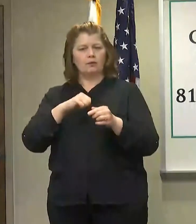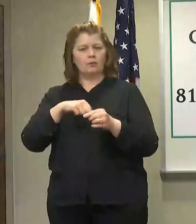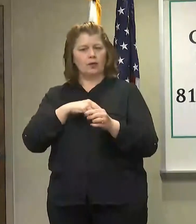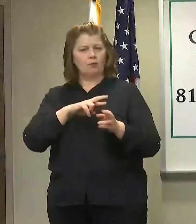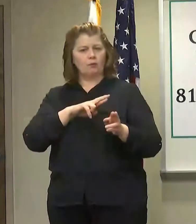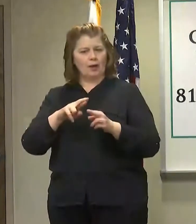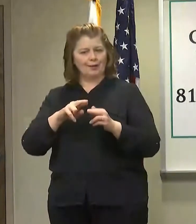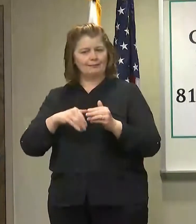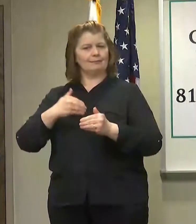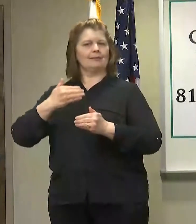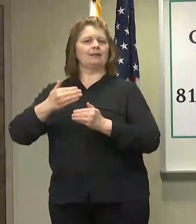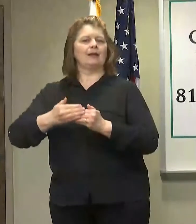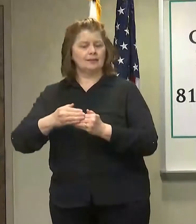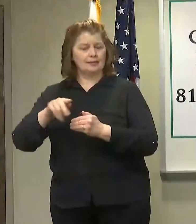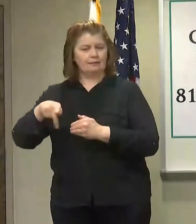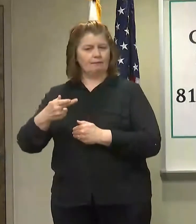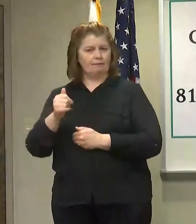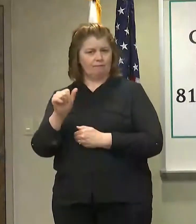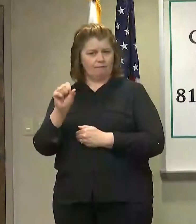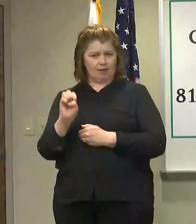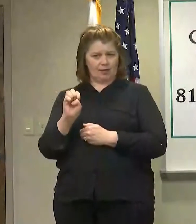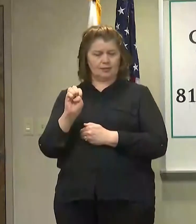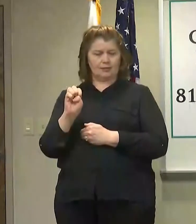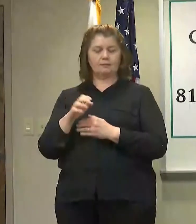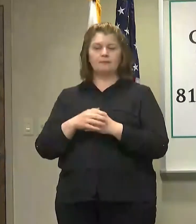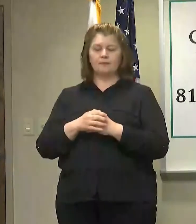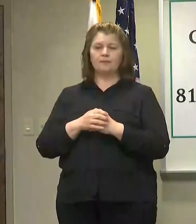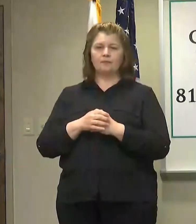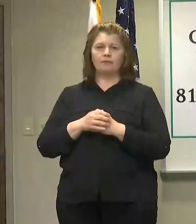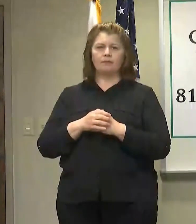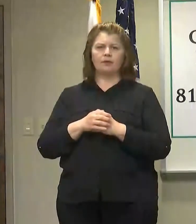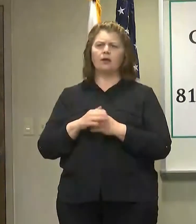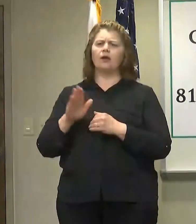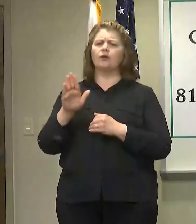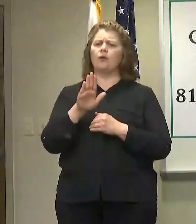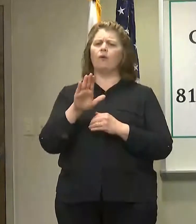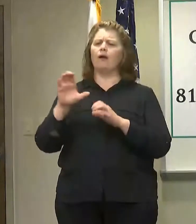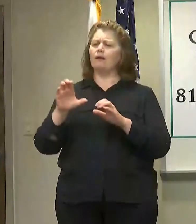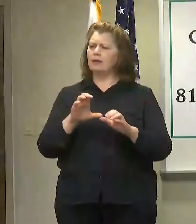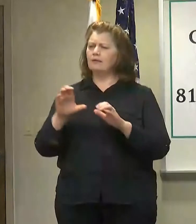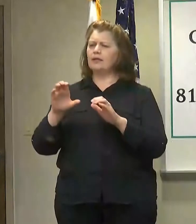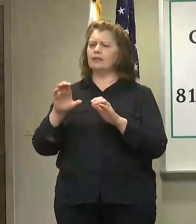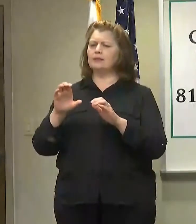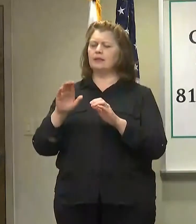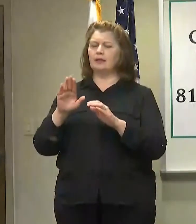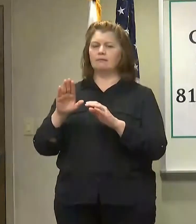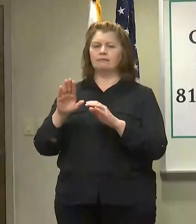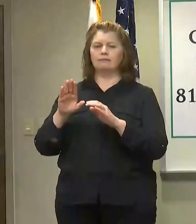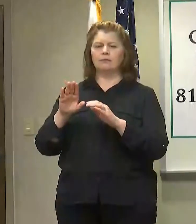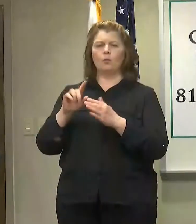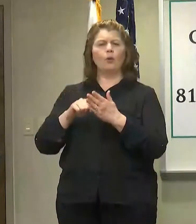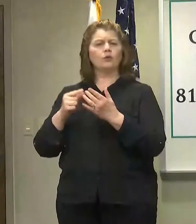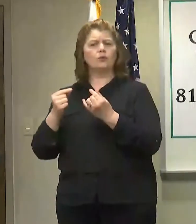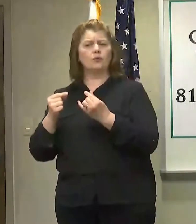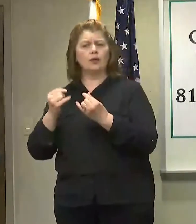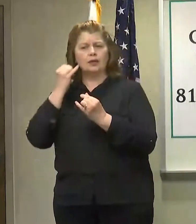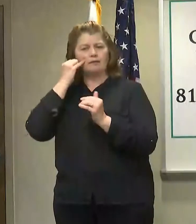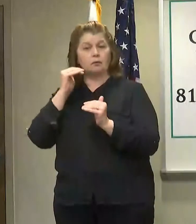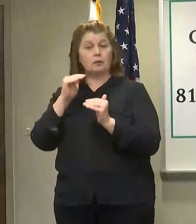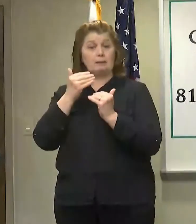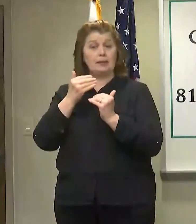move through the next phase. The impact of the activities and actions that you are taking, whether you're limiting your